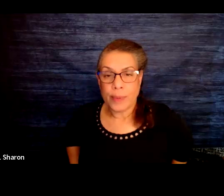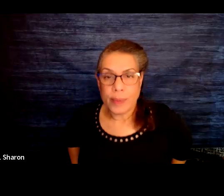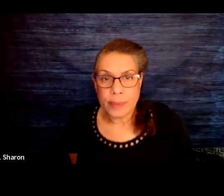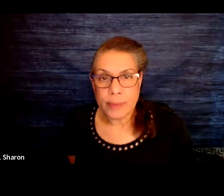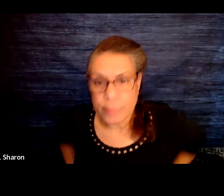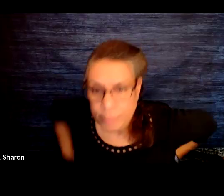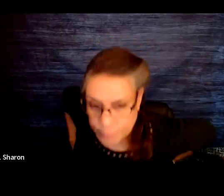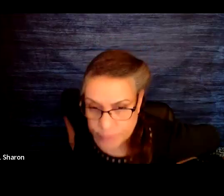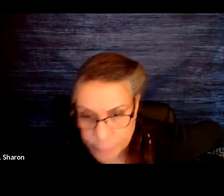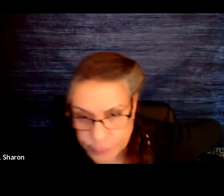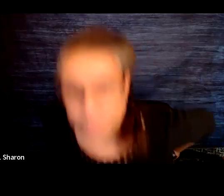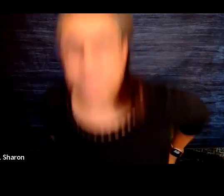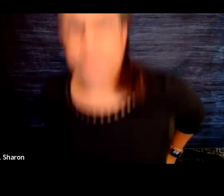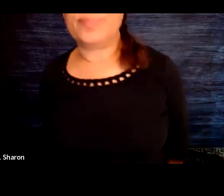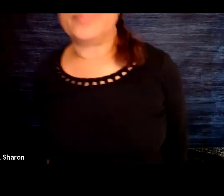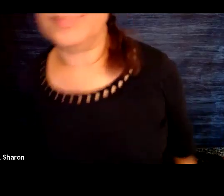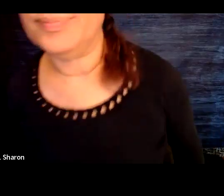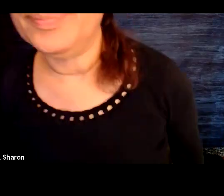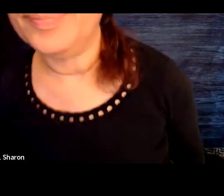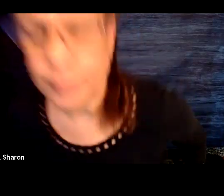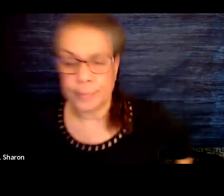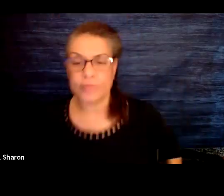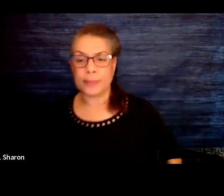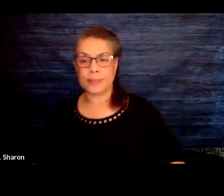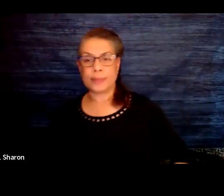we need our Spanish interpreter.